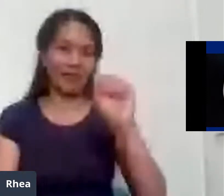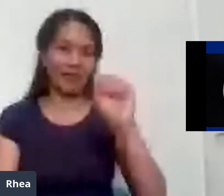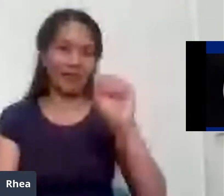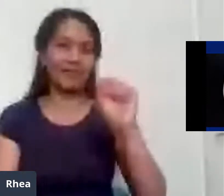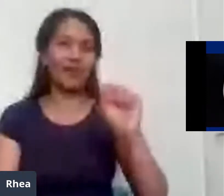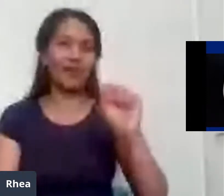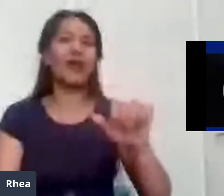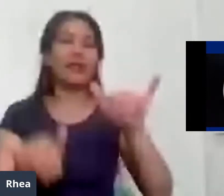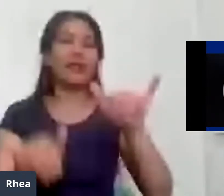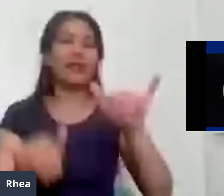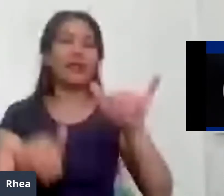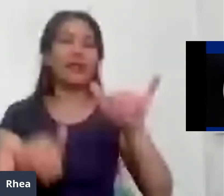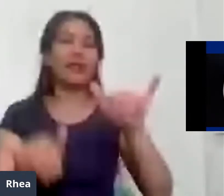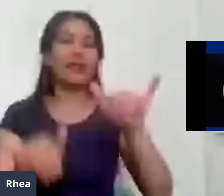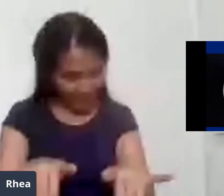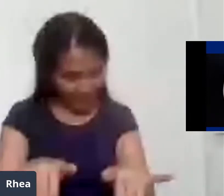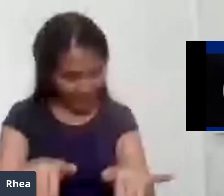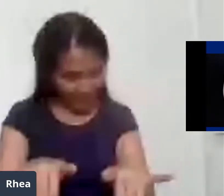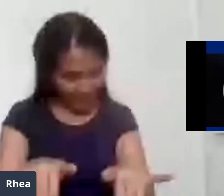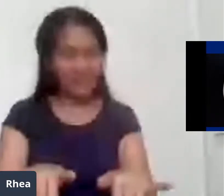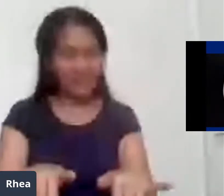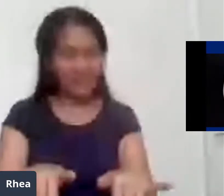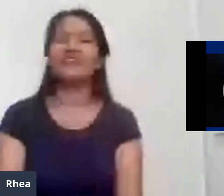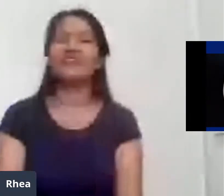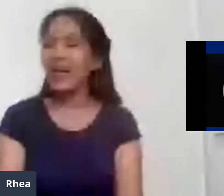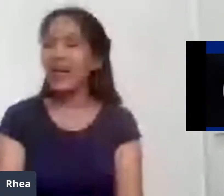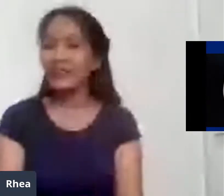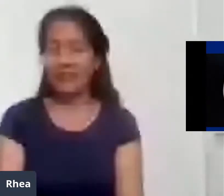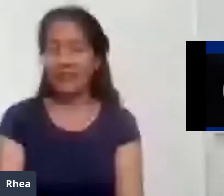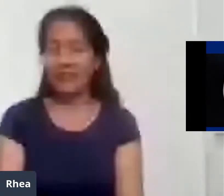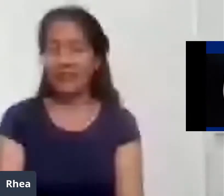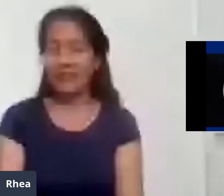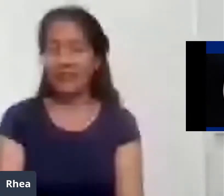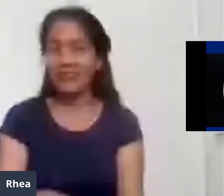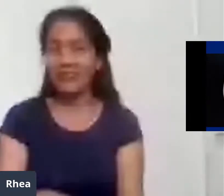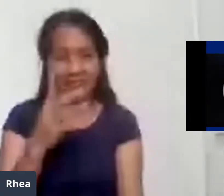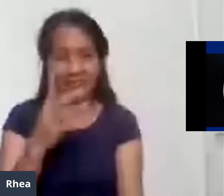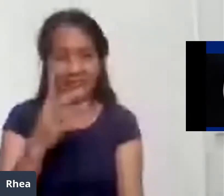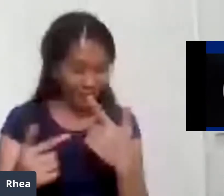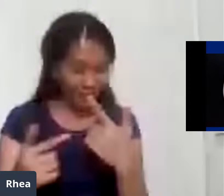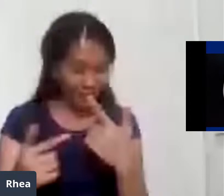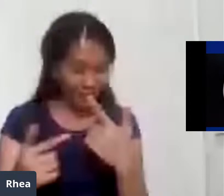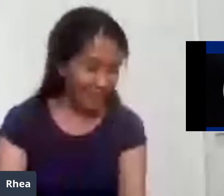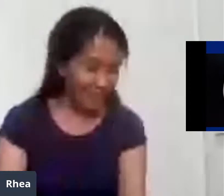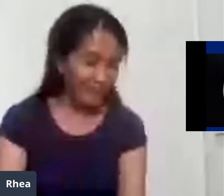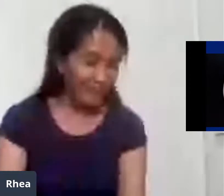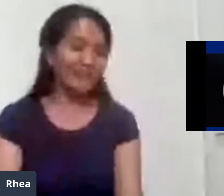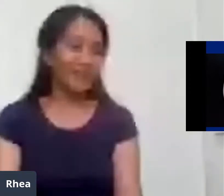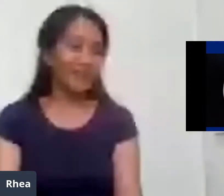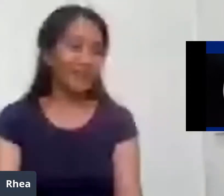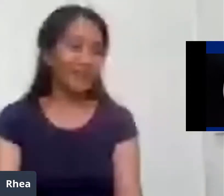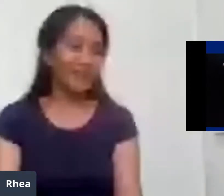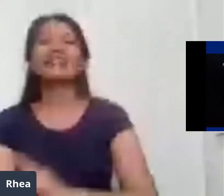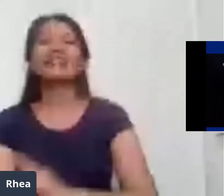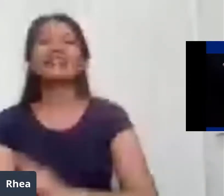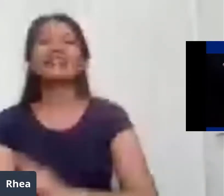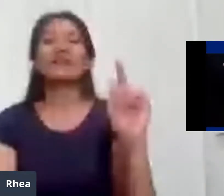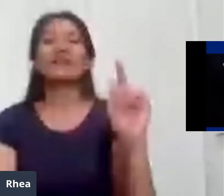stop. S for stay inside your house and learn sign